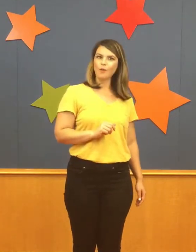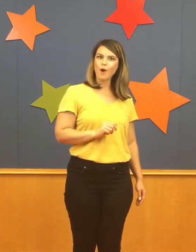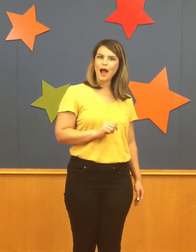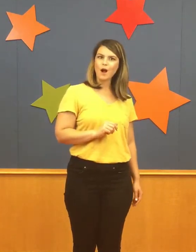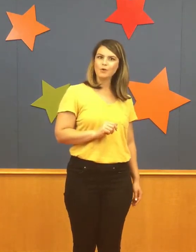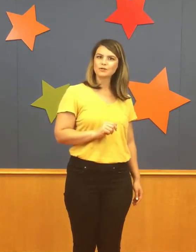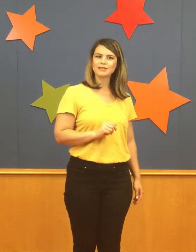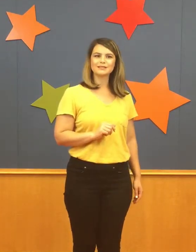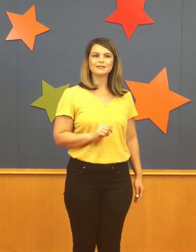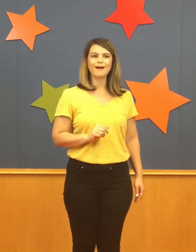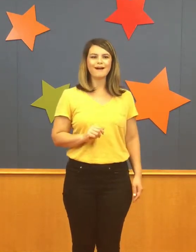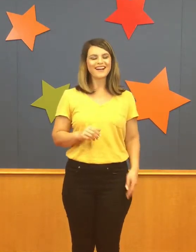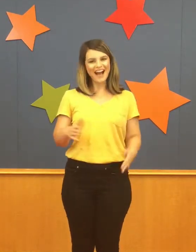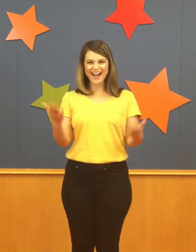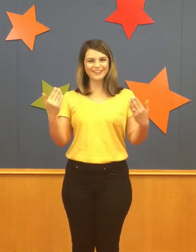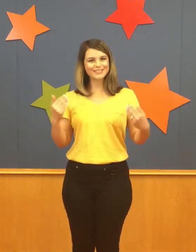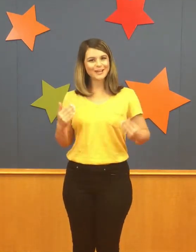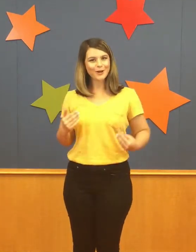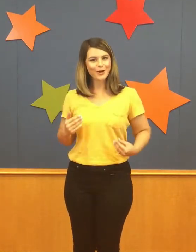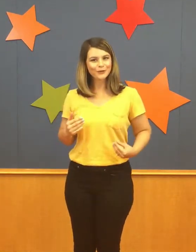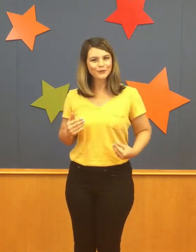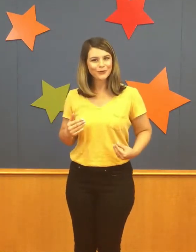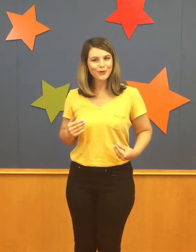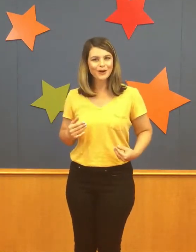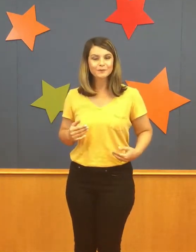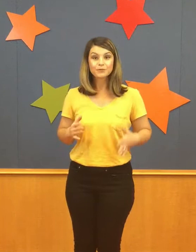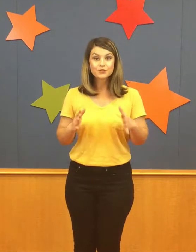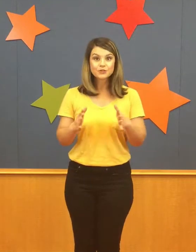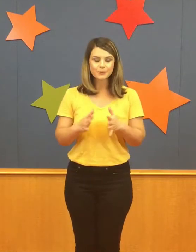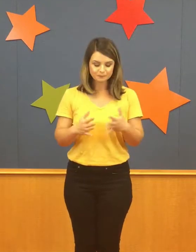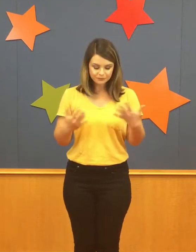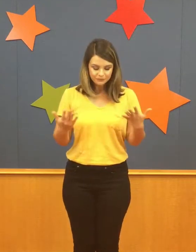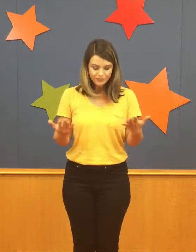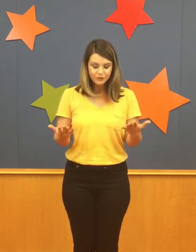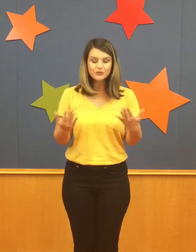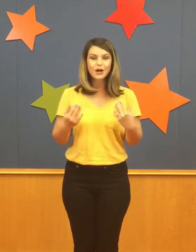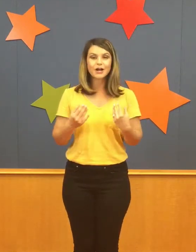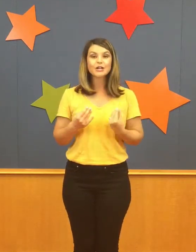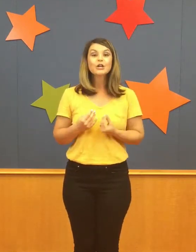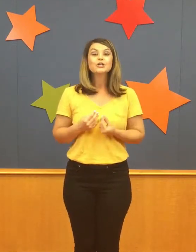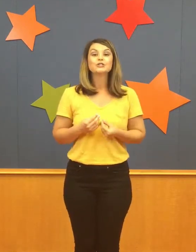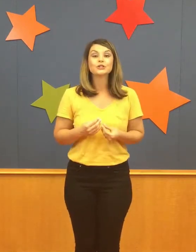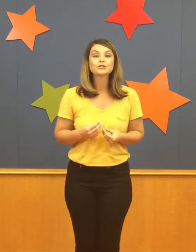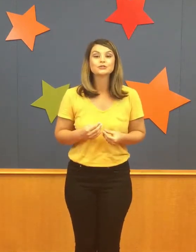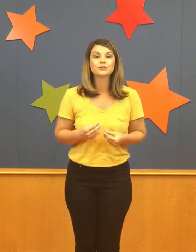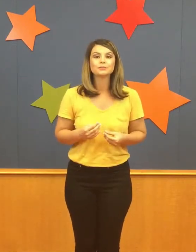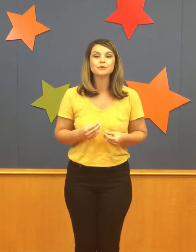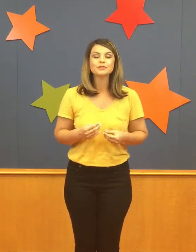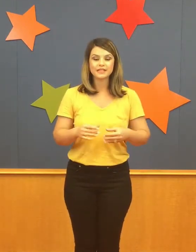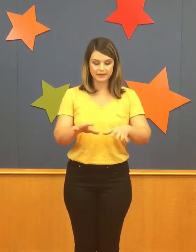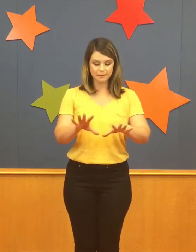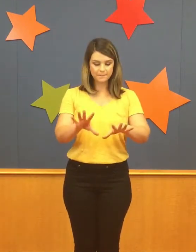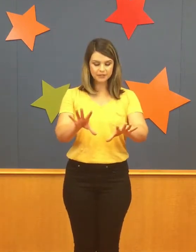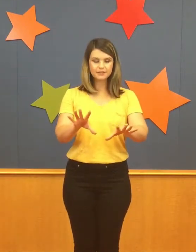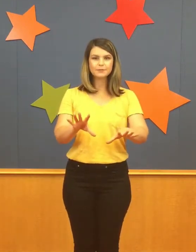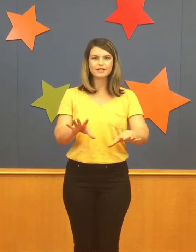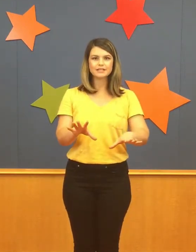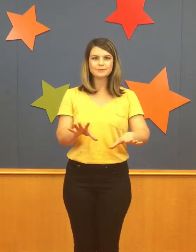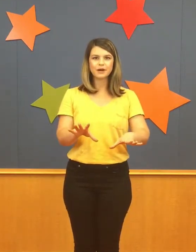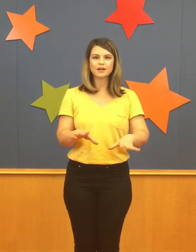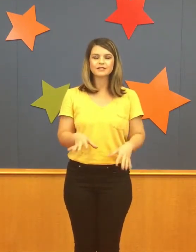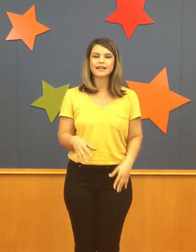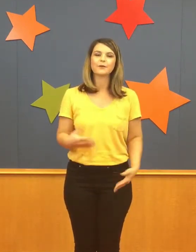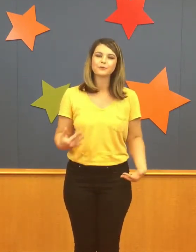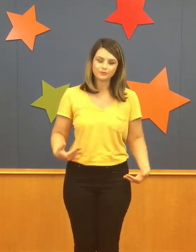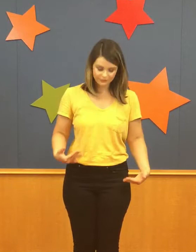"Bow wow," said Dog. "I'll take all 4. So Dog took the 4 boots and put them on